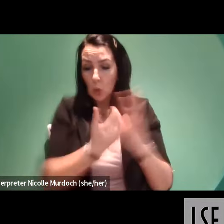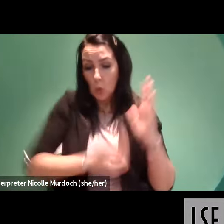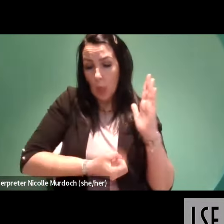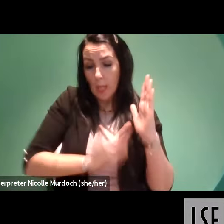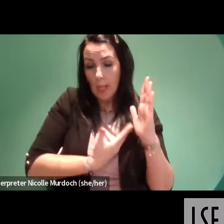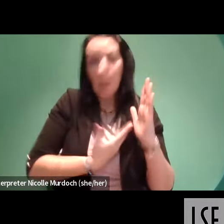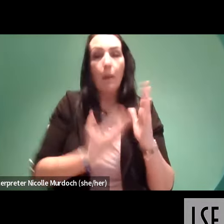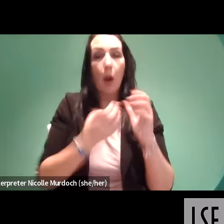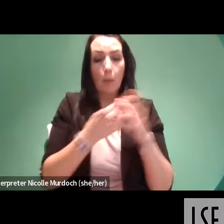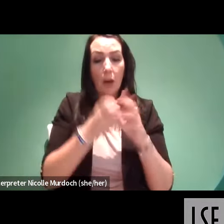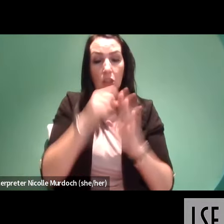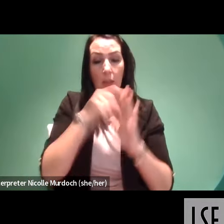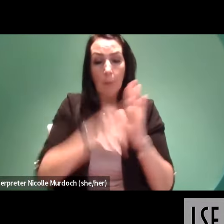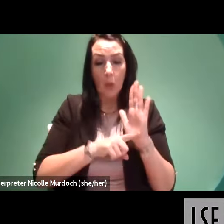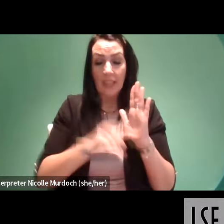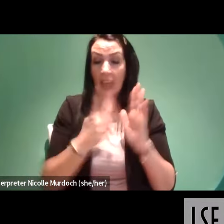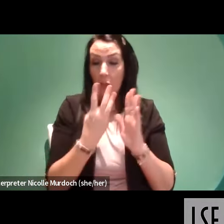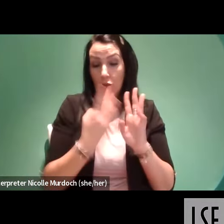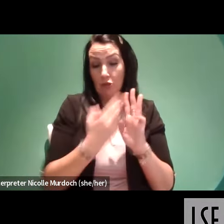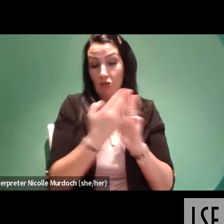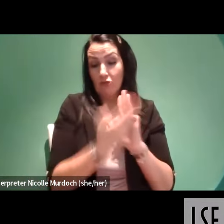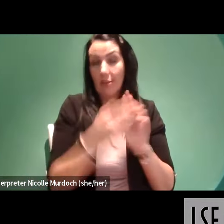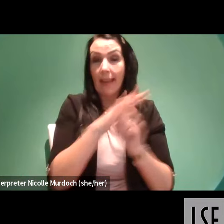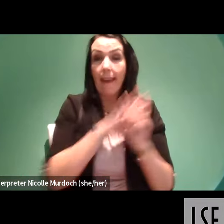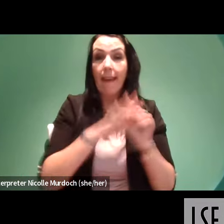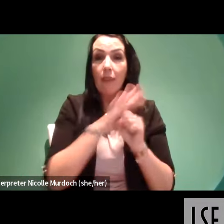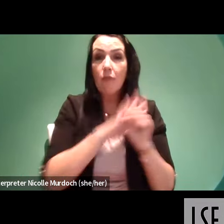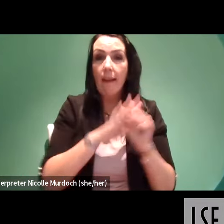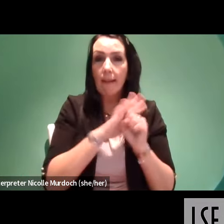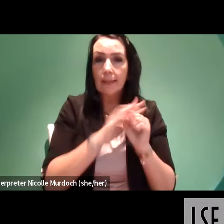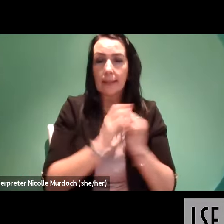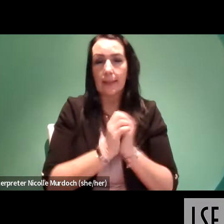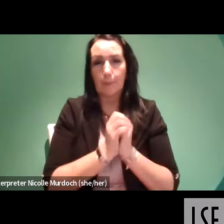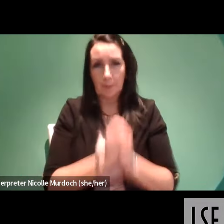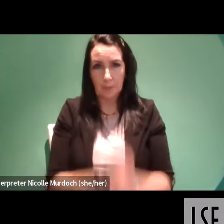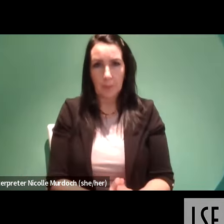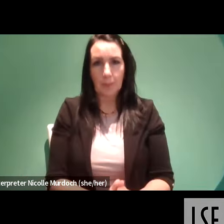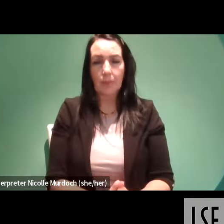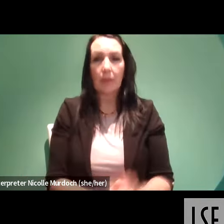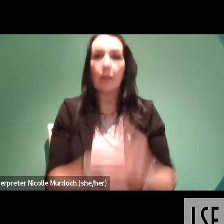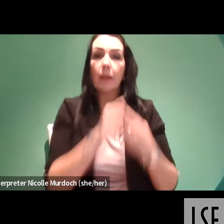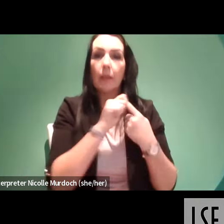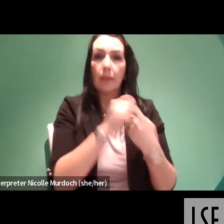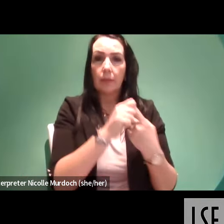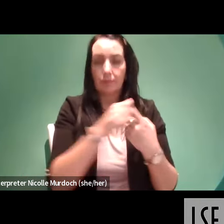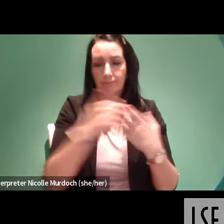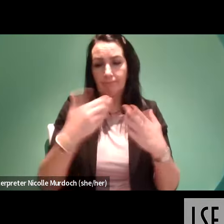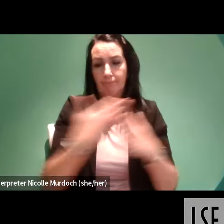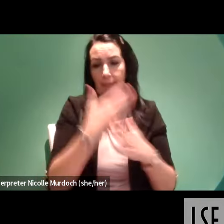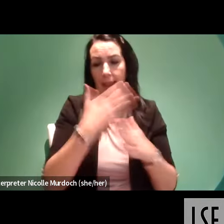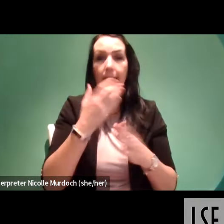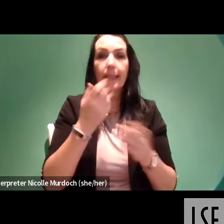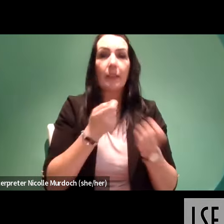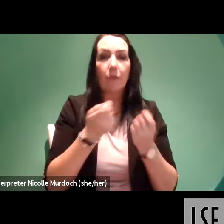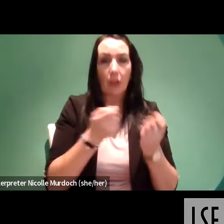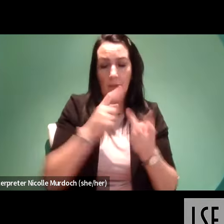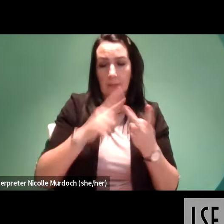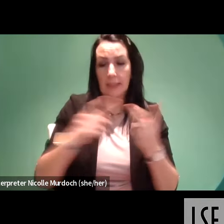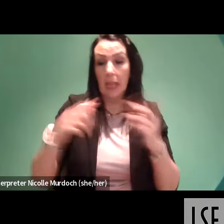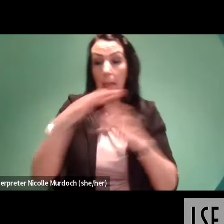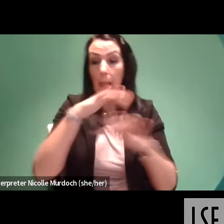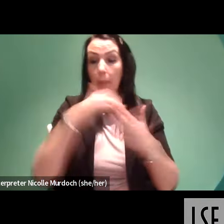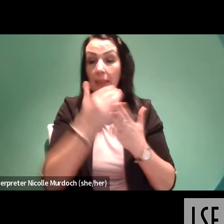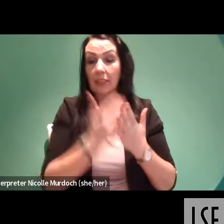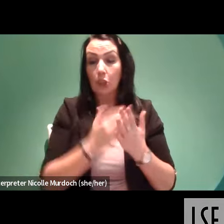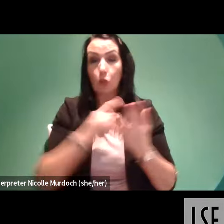in three priority areas, which have been selected for tonight. These are active government, climate security,